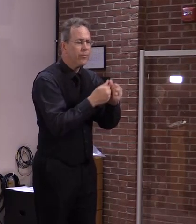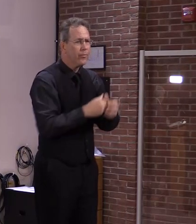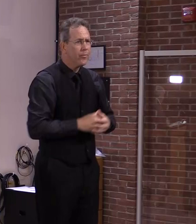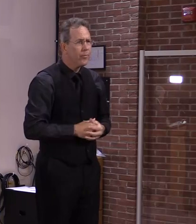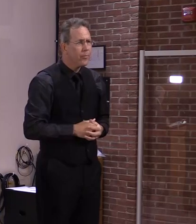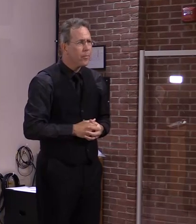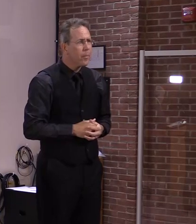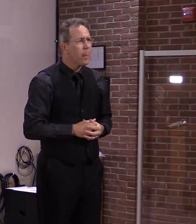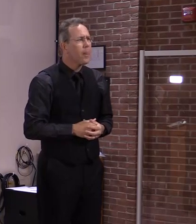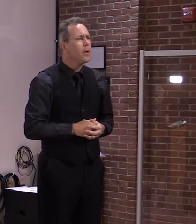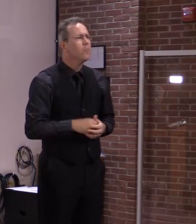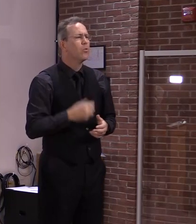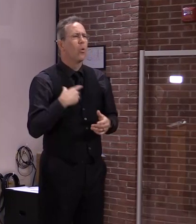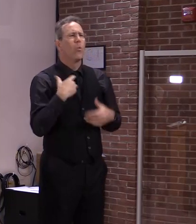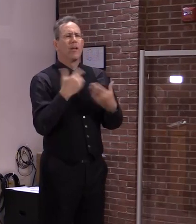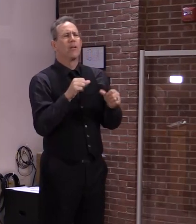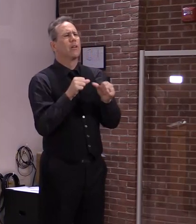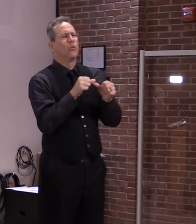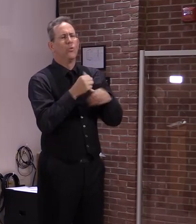forward.